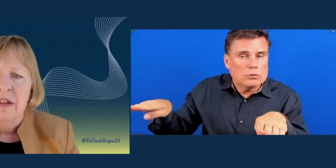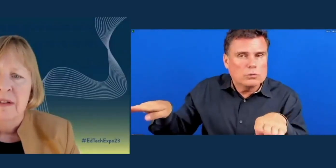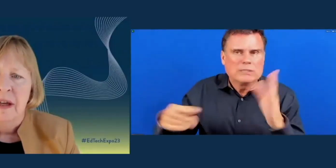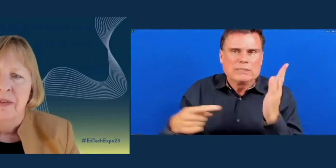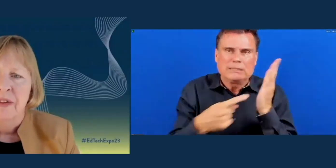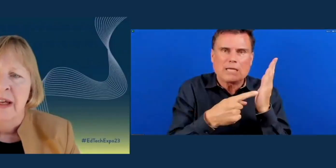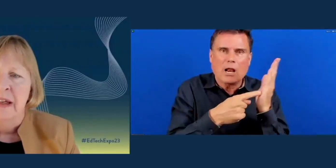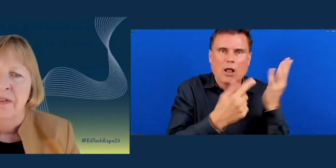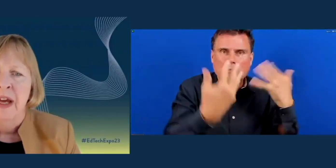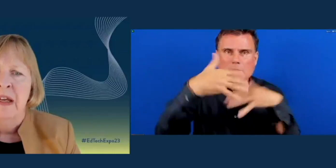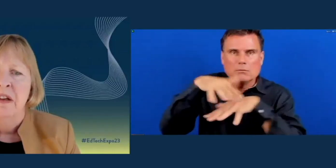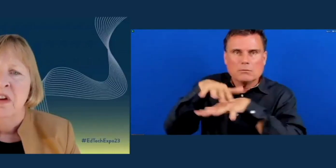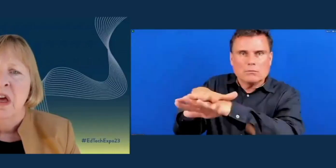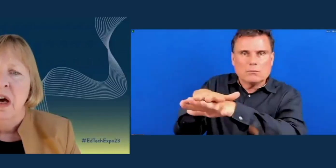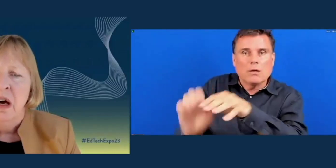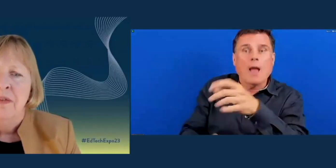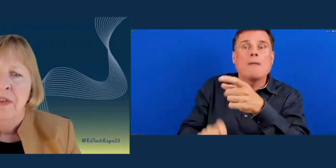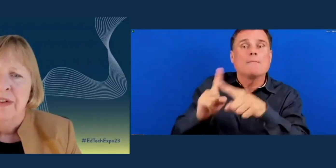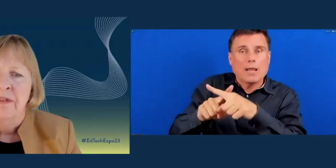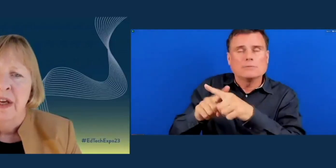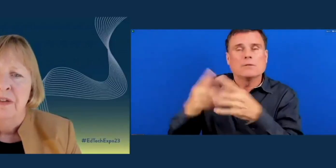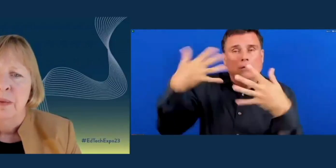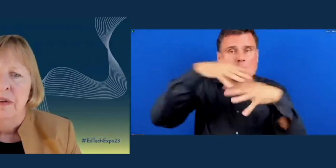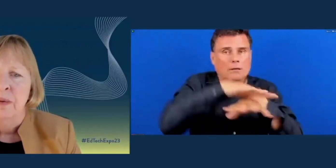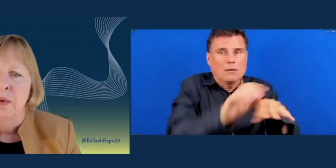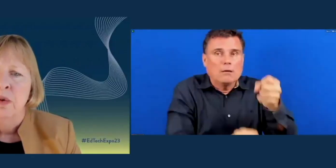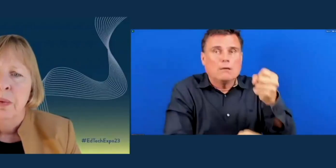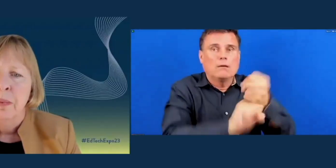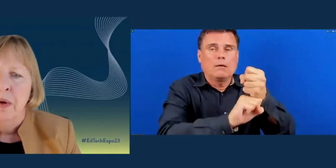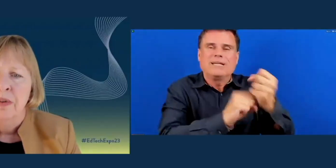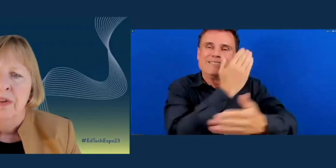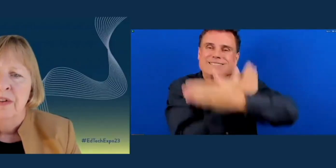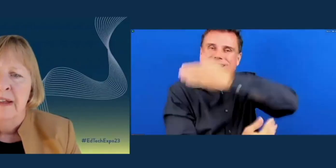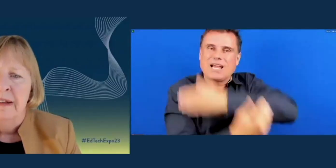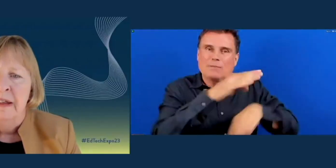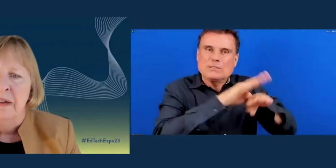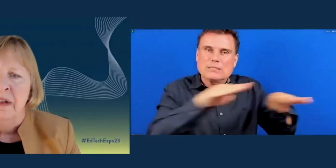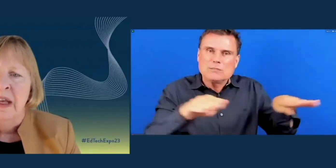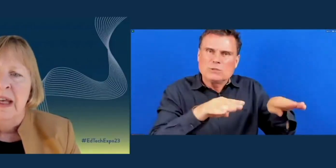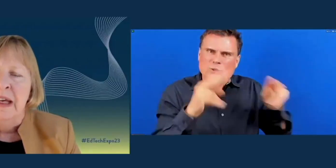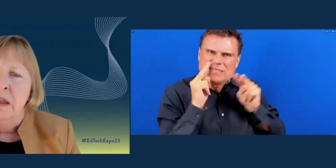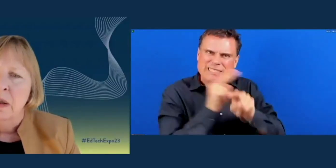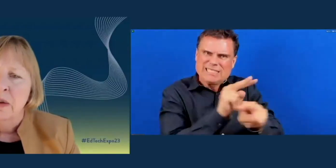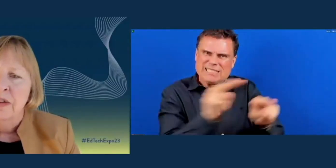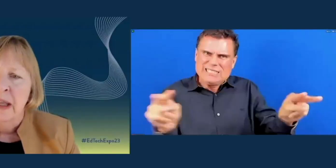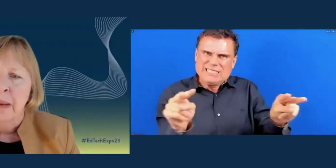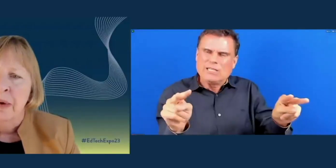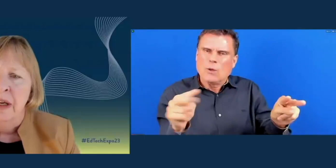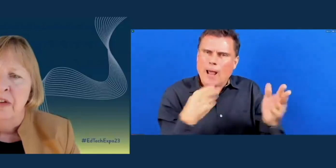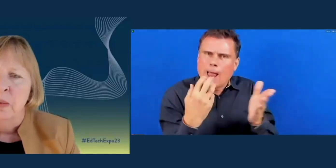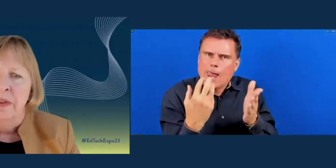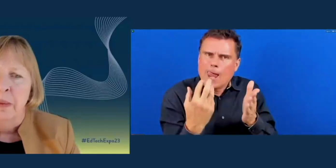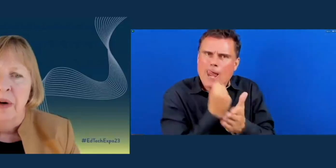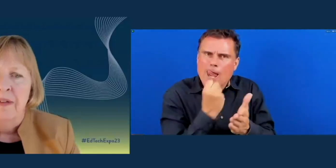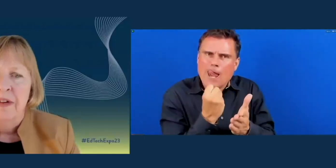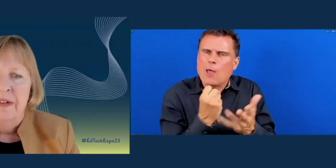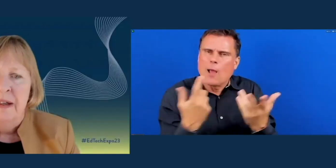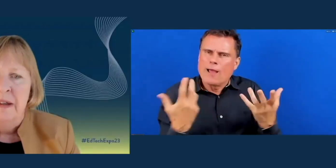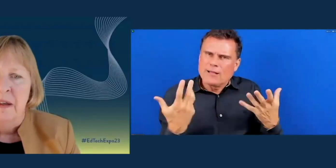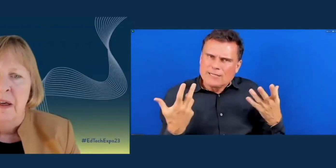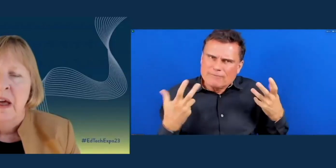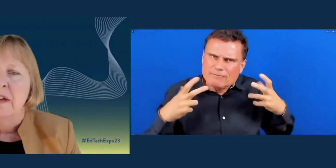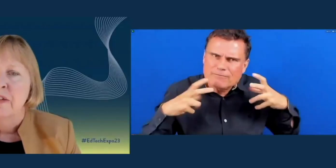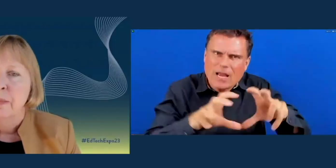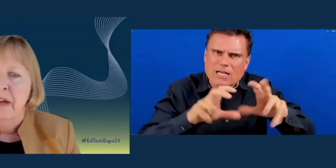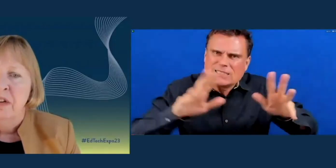positioned itself to take advantage of this investment through new proposals and ideas in close collaboration with the private